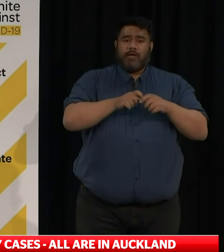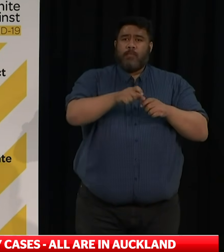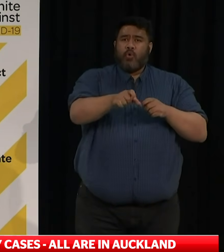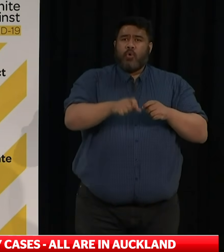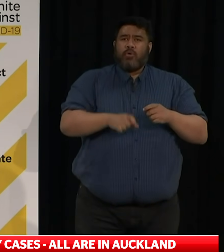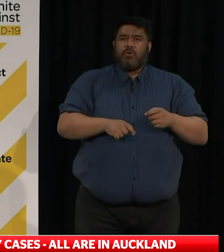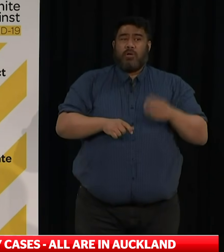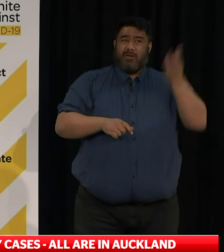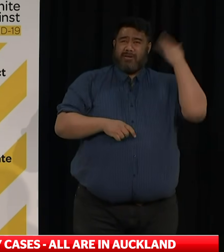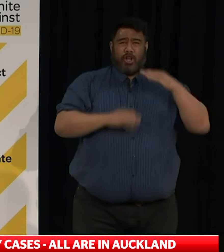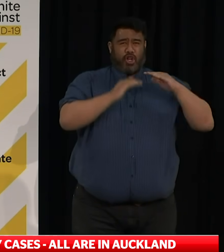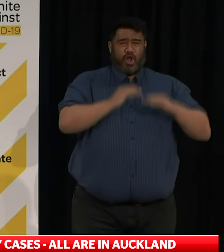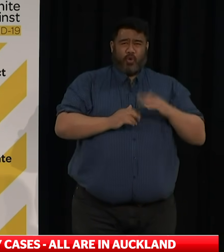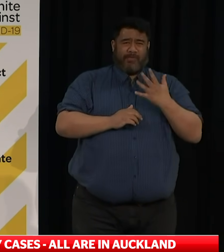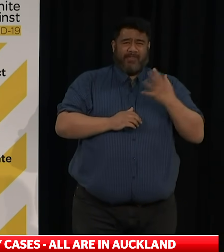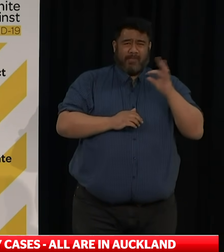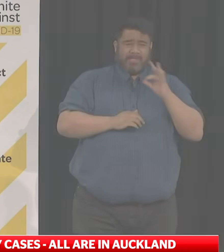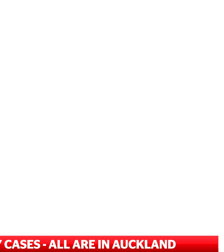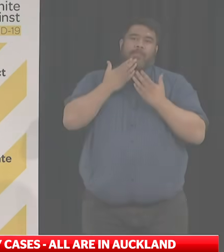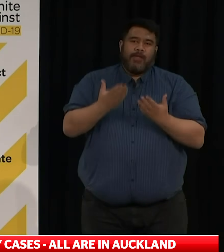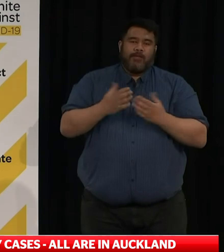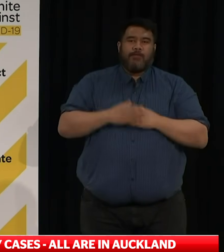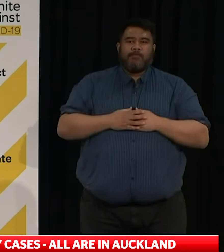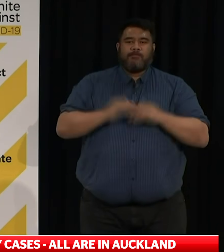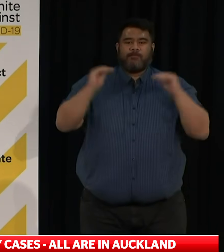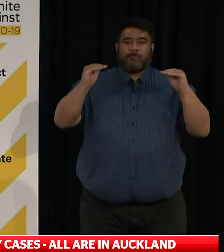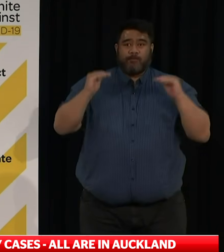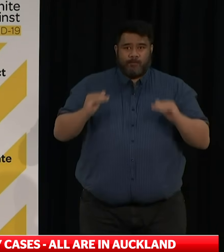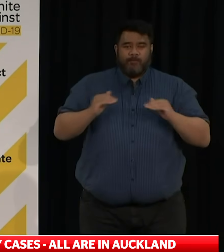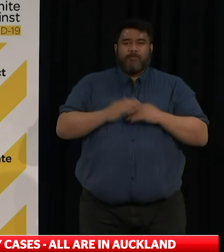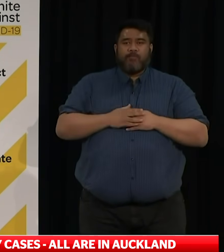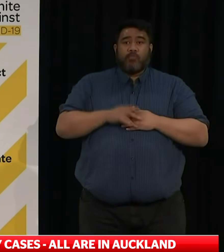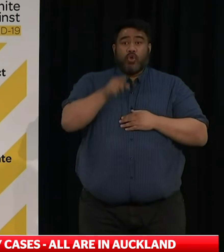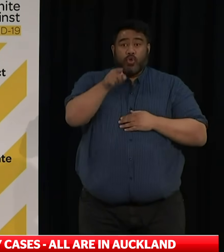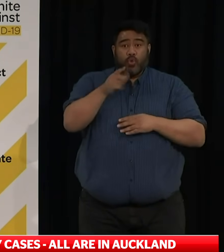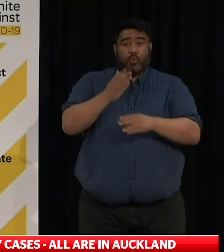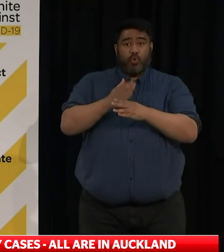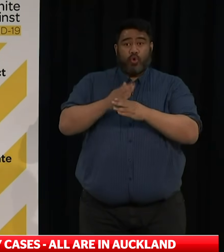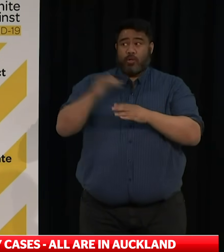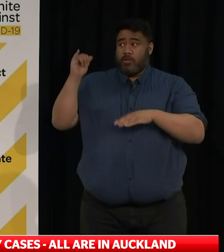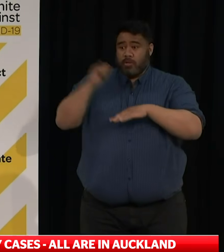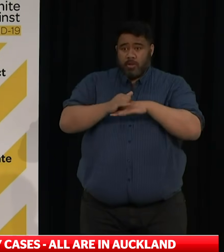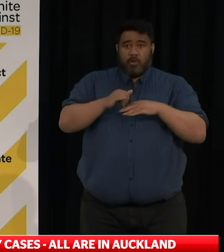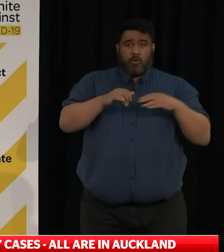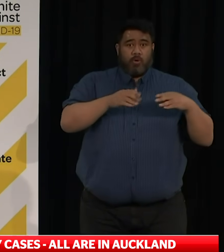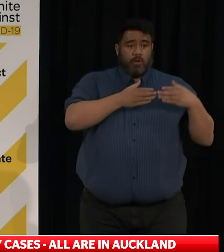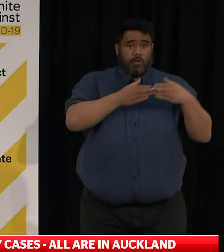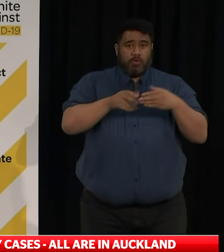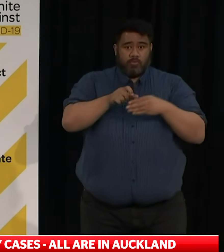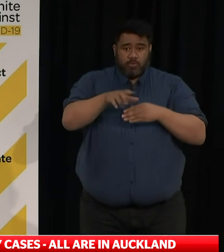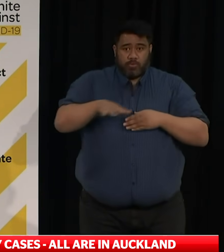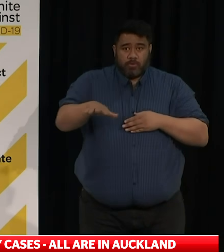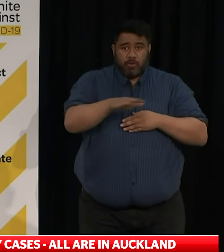July when that number stood at 55%. I do want to remind anyone who works at the border but is yet to be vaccinated that they